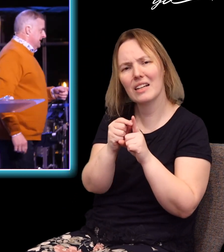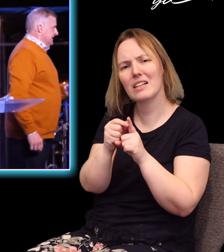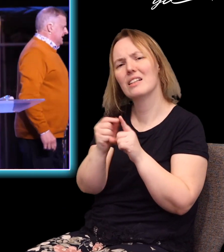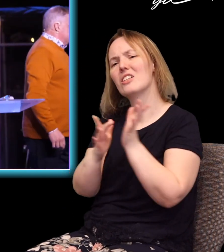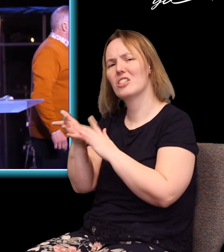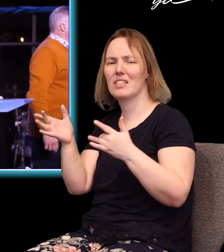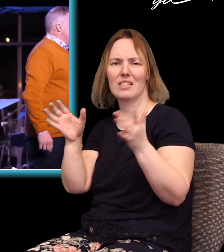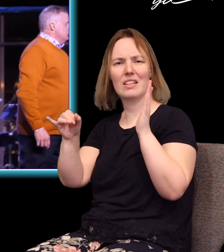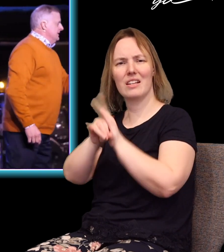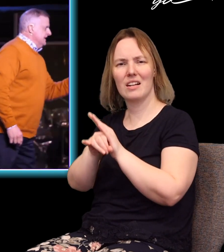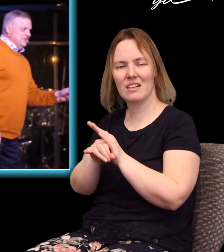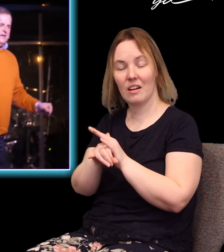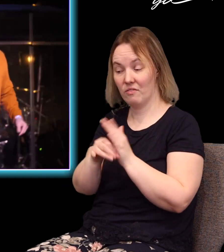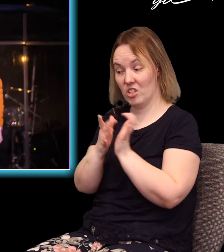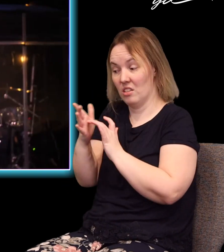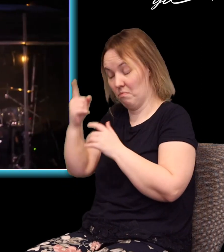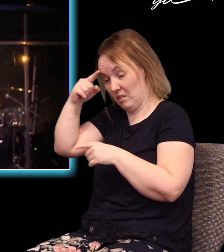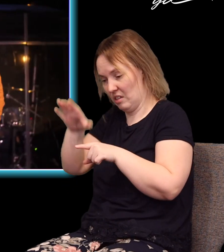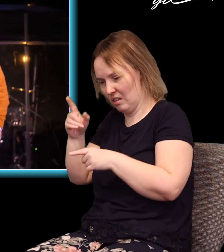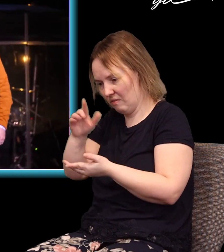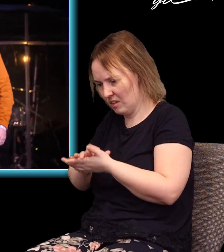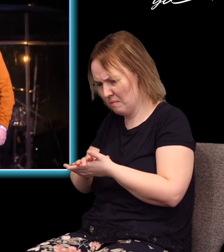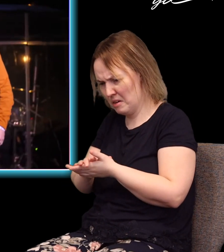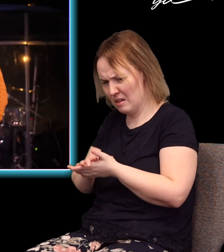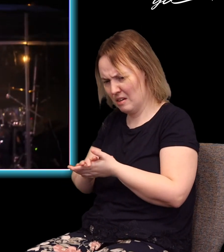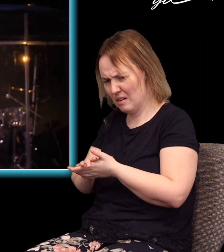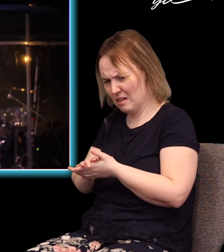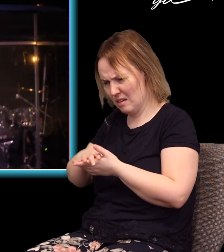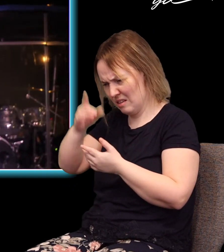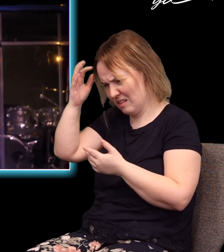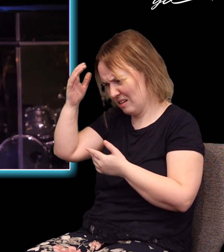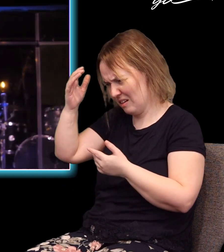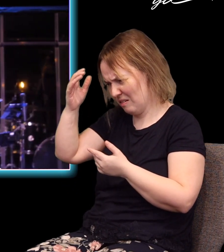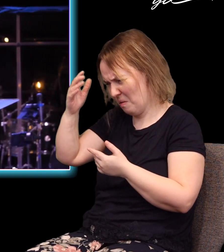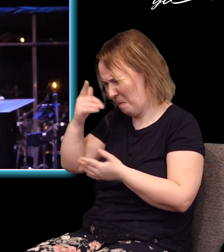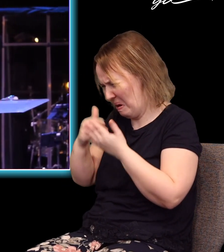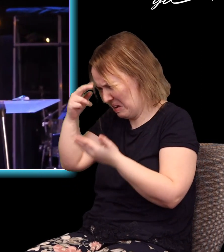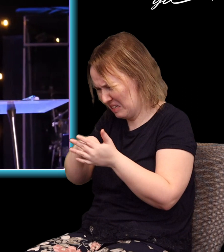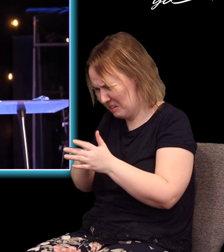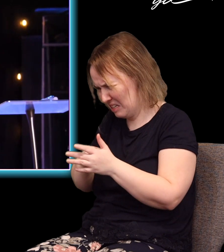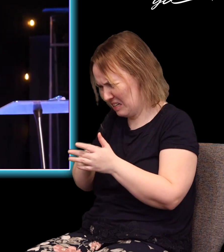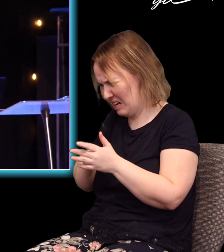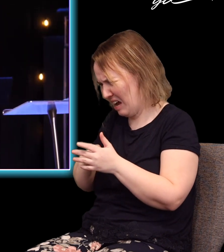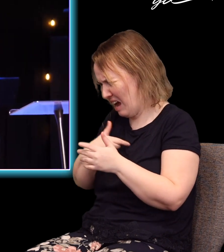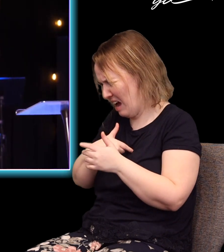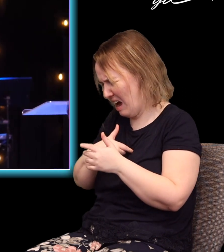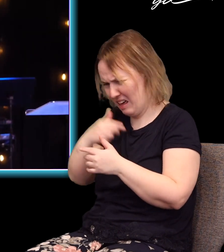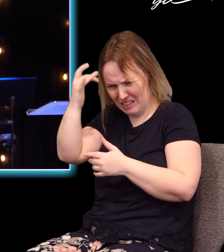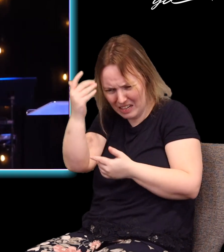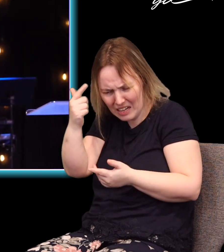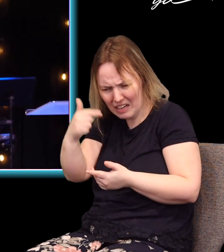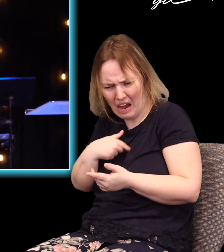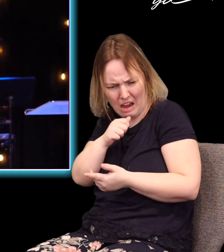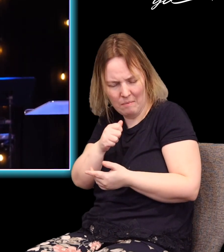identity. If Jesus would believe him and begin to think, what do you mean if I am? I'm sure I am.